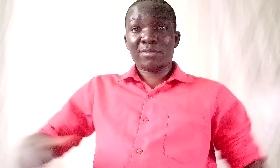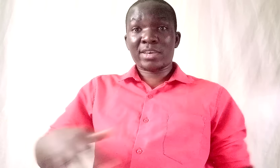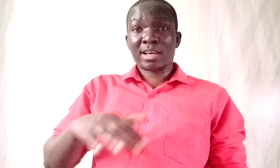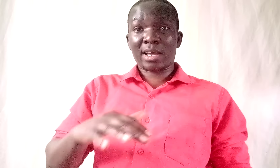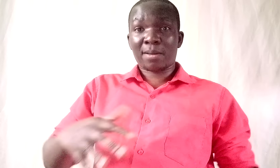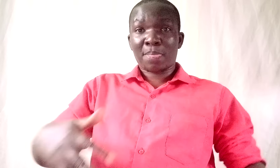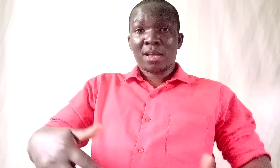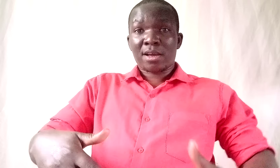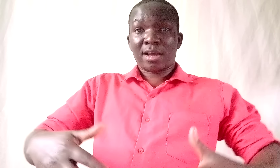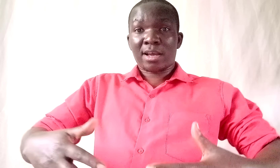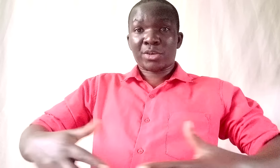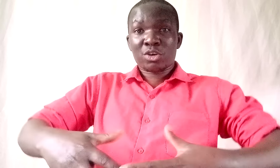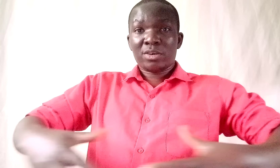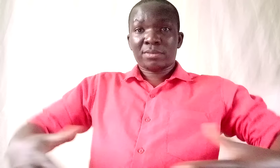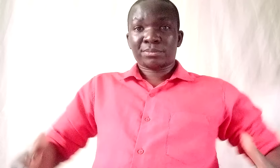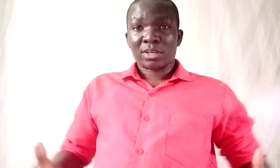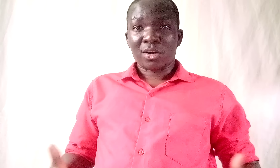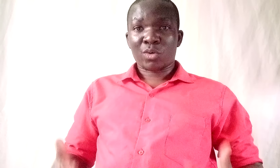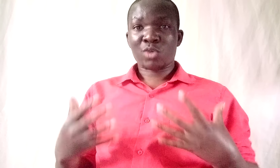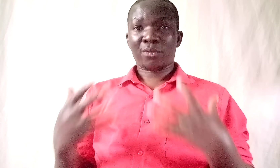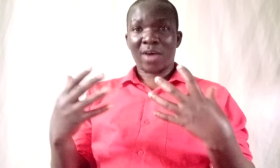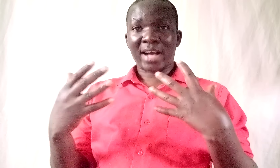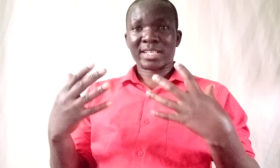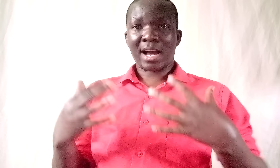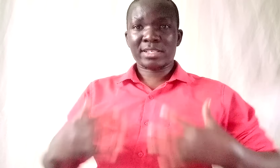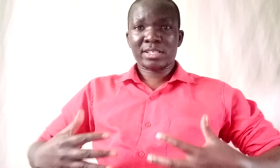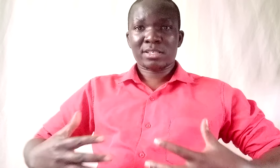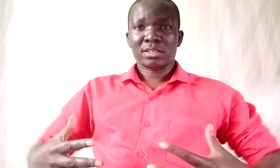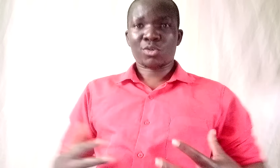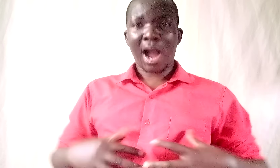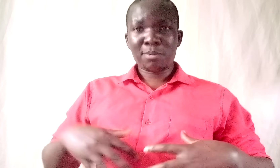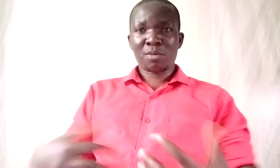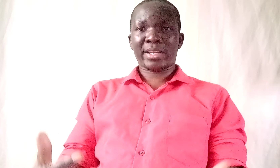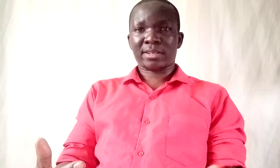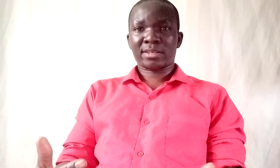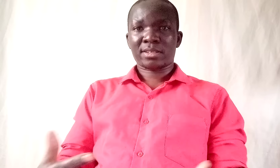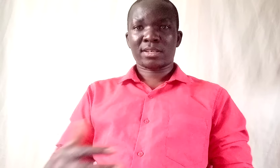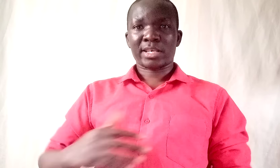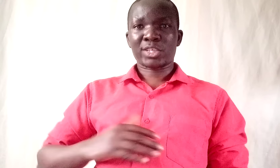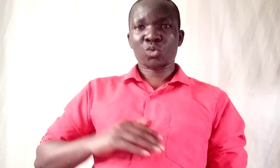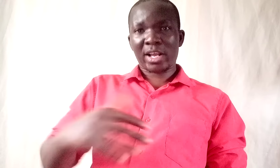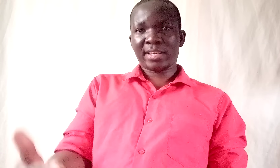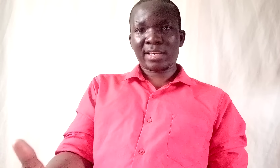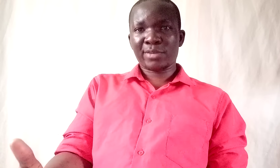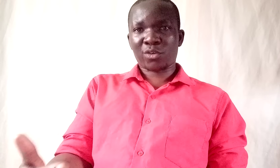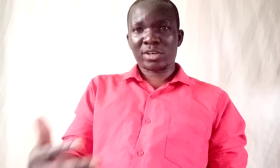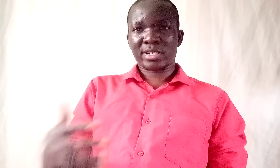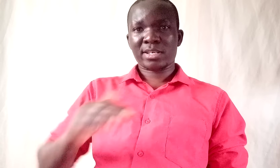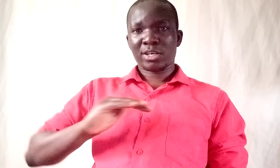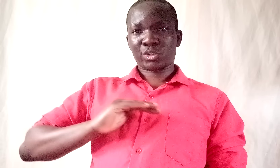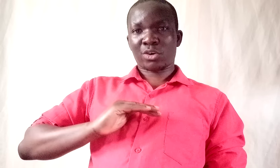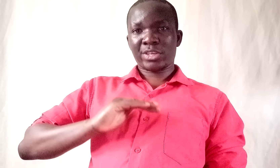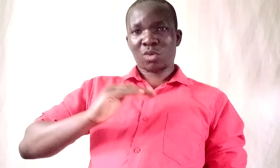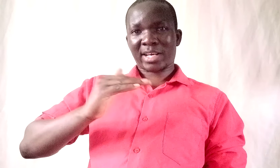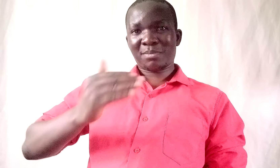having, you know, when you are fat and your abdomen is swelling in front. So this one can mean